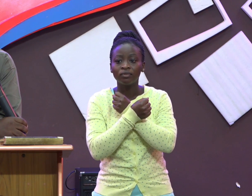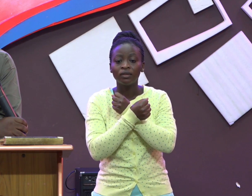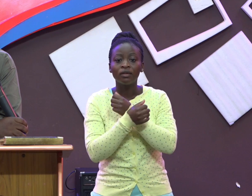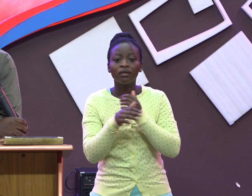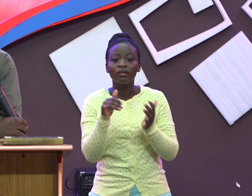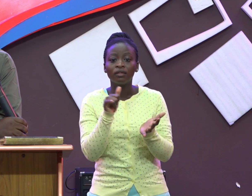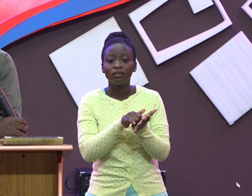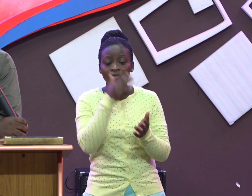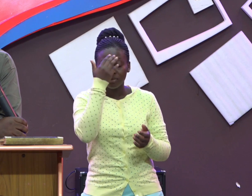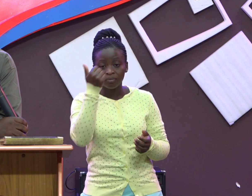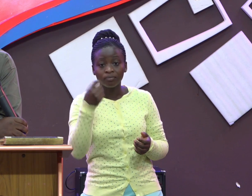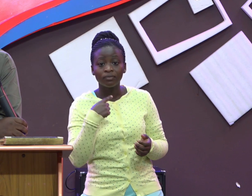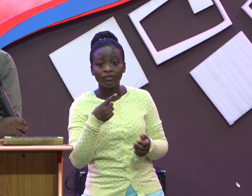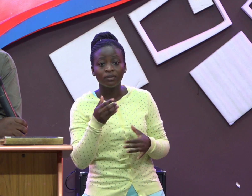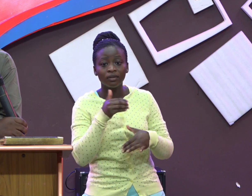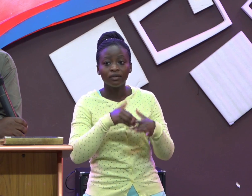And he says in John